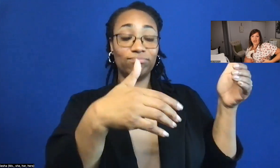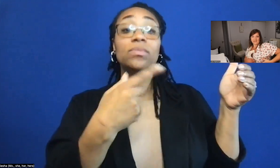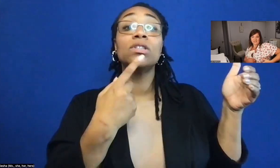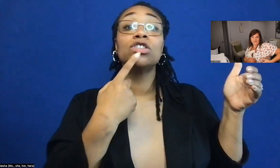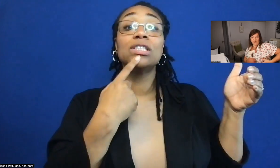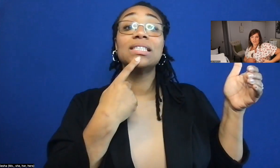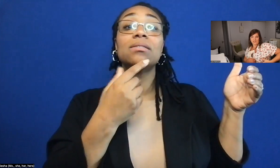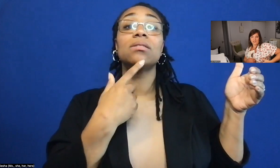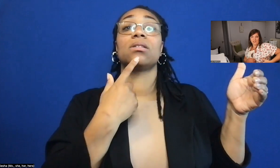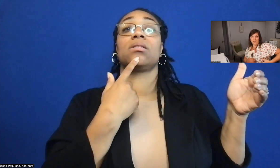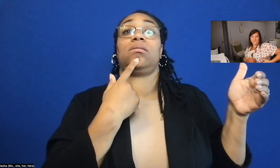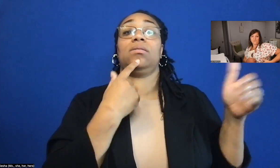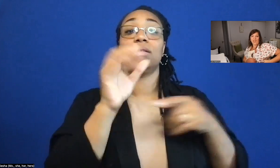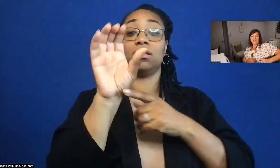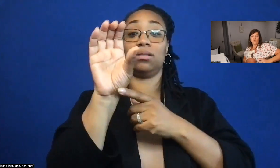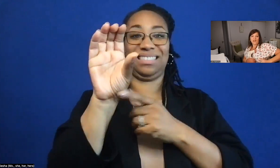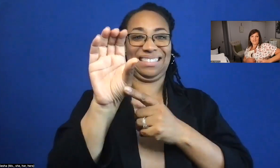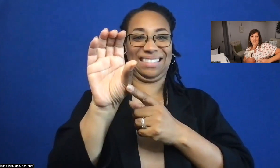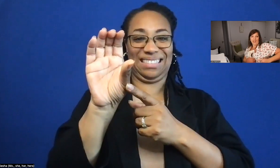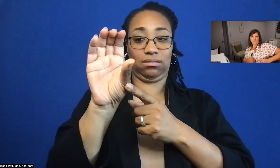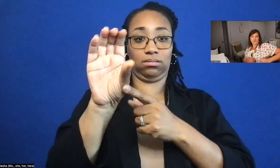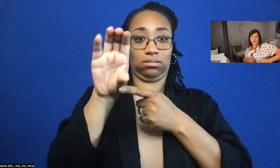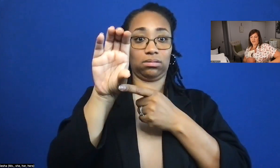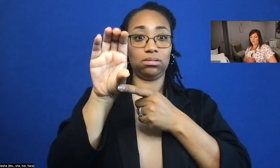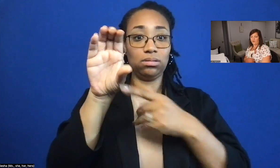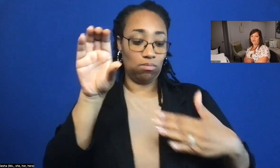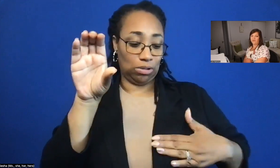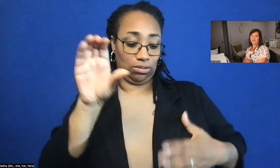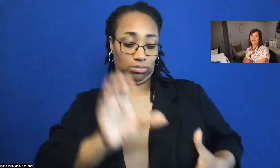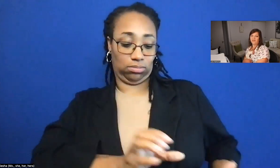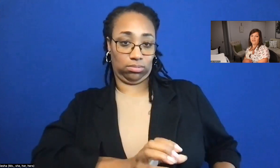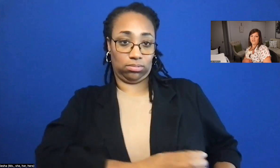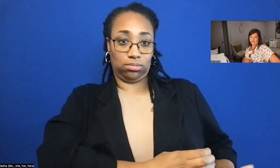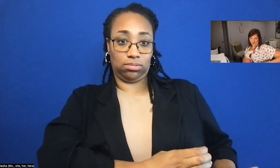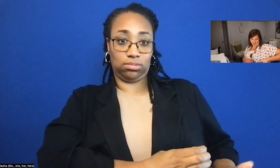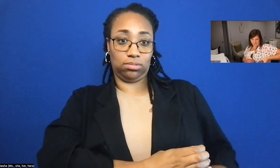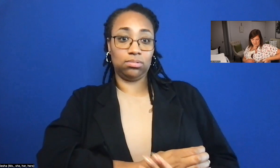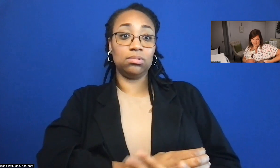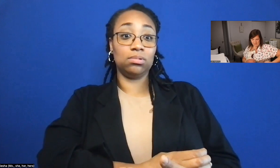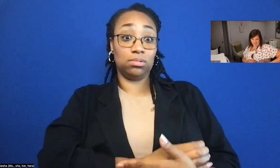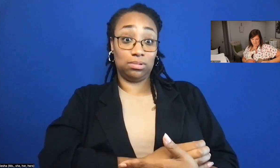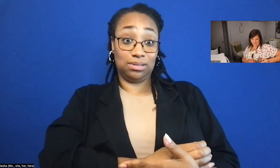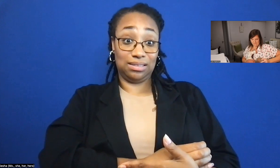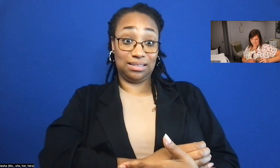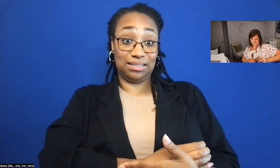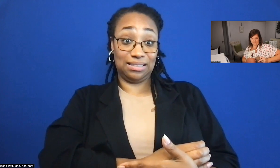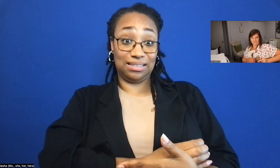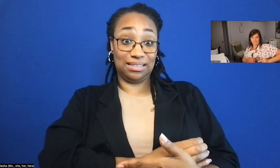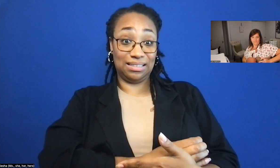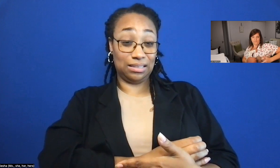breast first. And you want to aim your nipple to their upper lip.